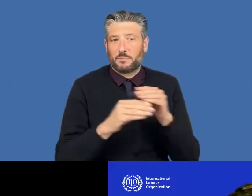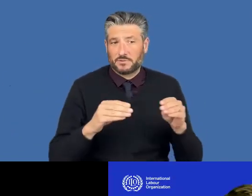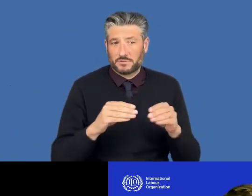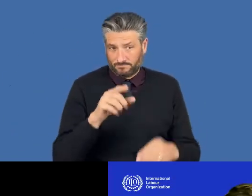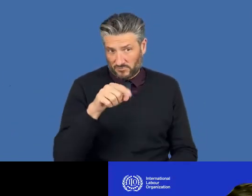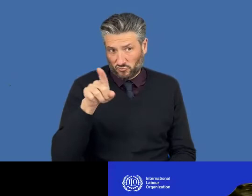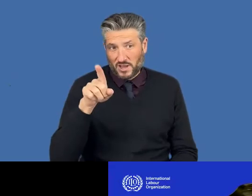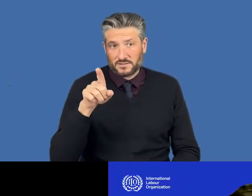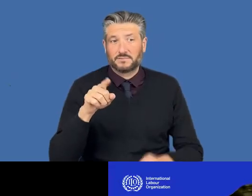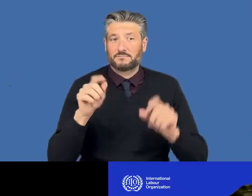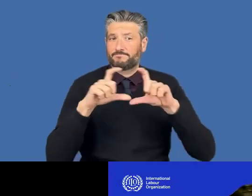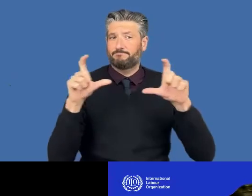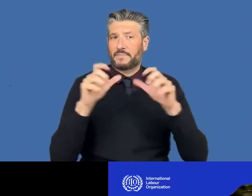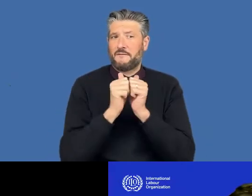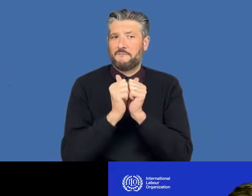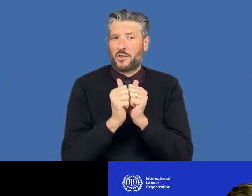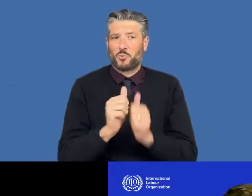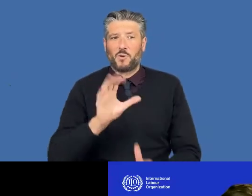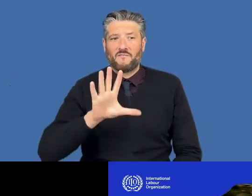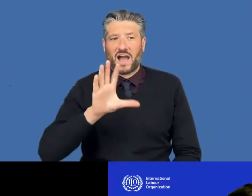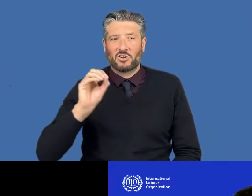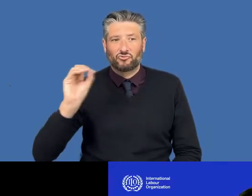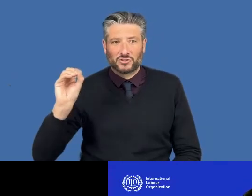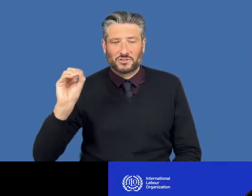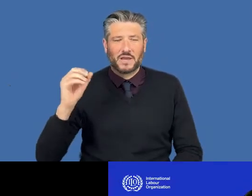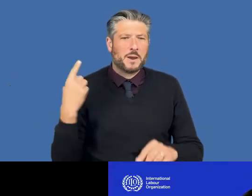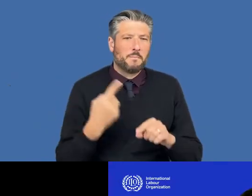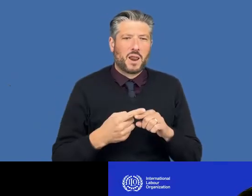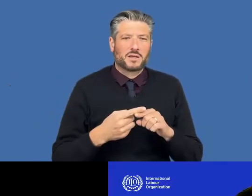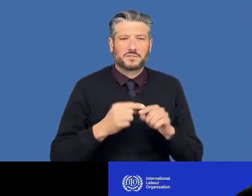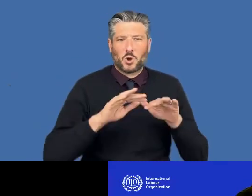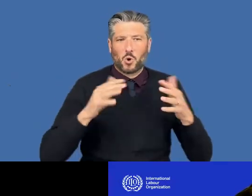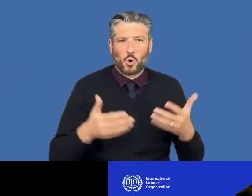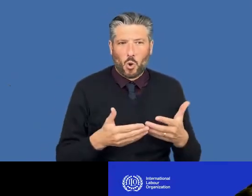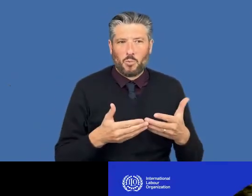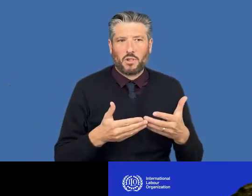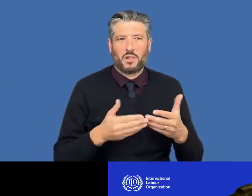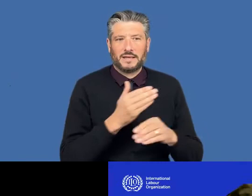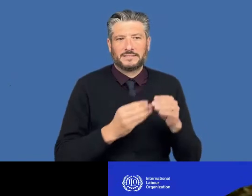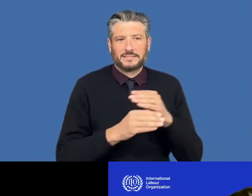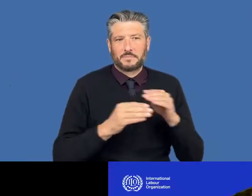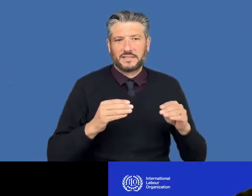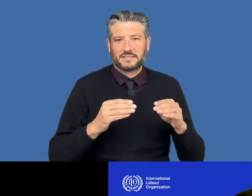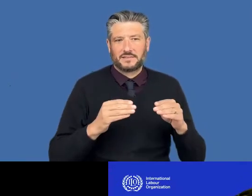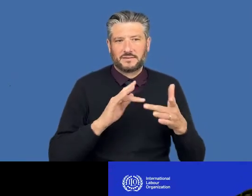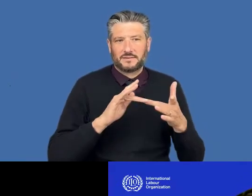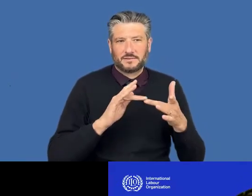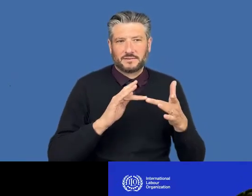companies in the Global Business and Disability Network, which have the CEO signing the charter when the companies join, like